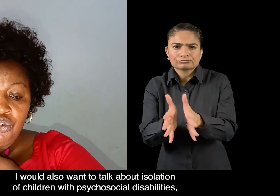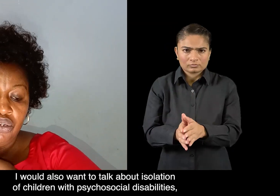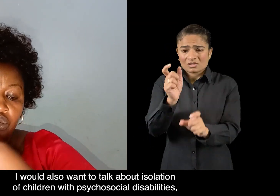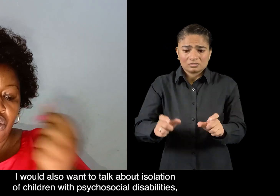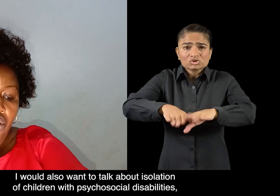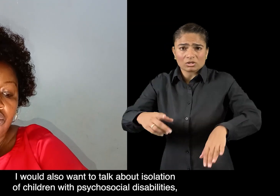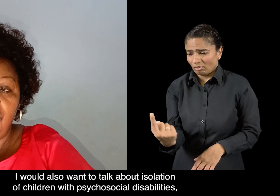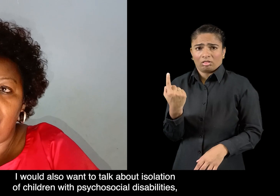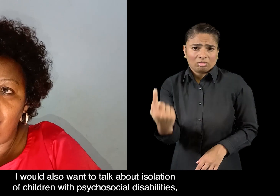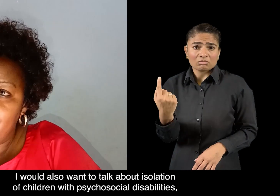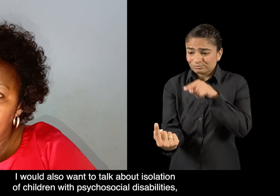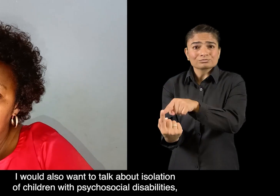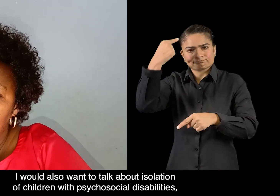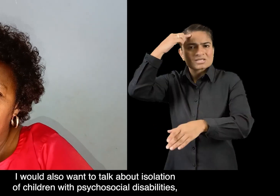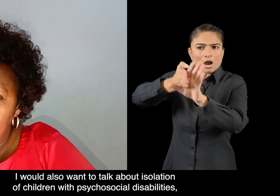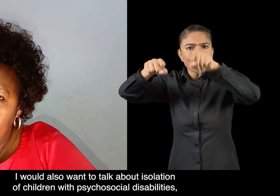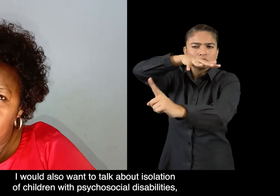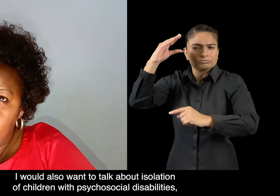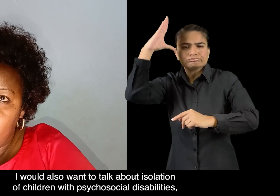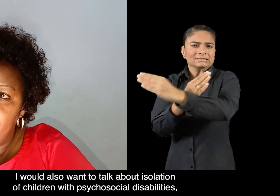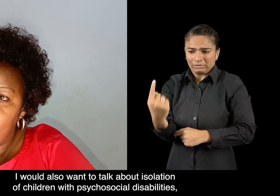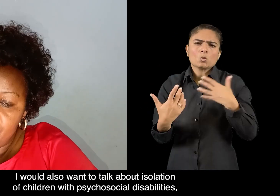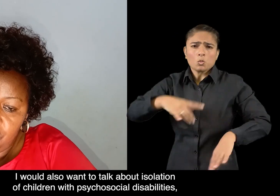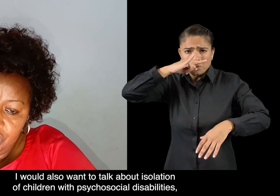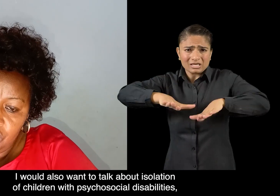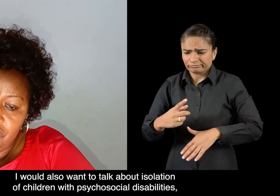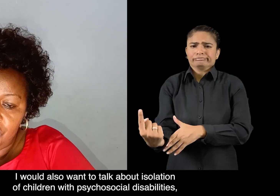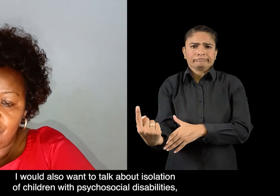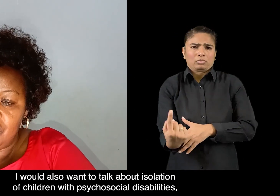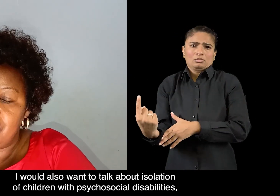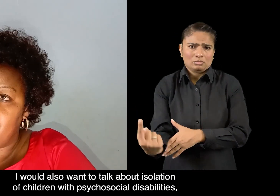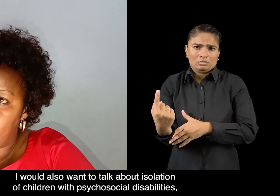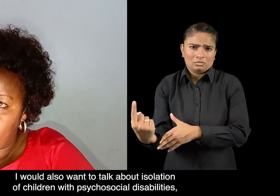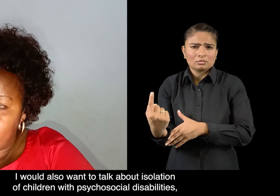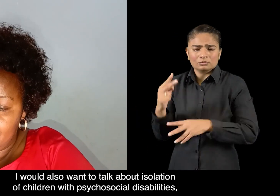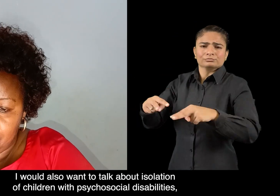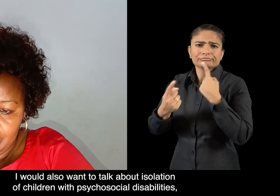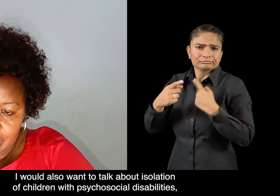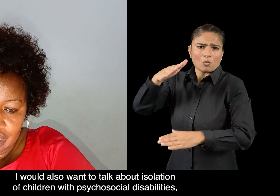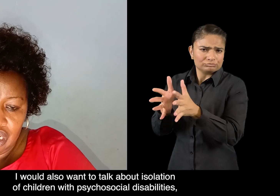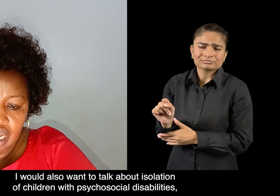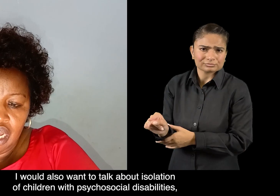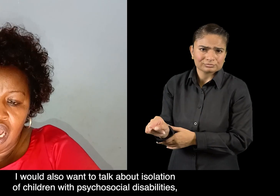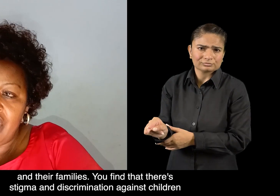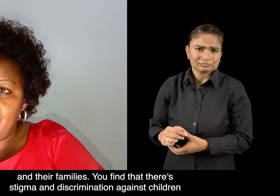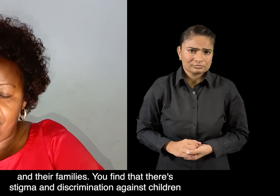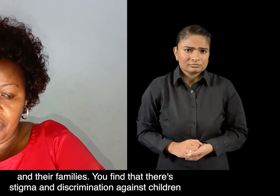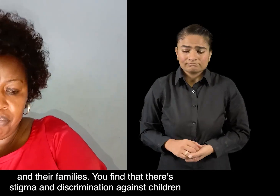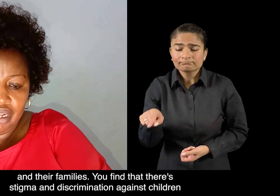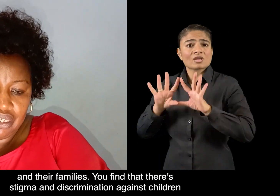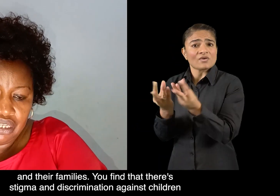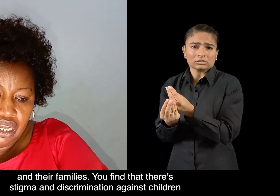I would also want to talk about isolation of children with psychosocial disabilities and